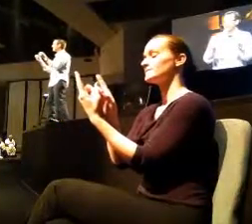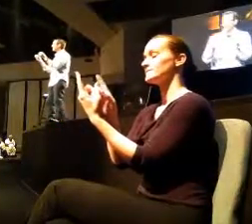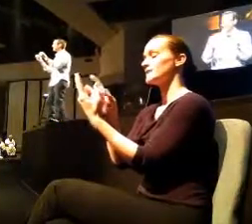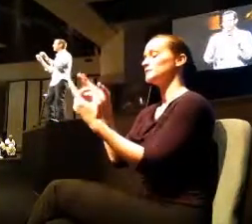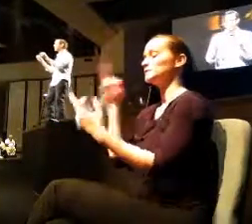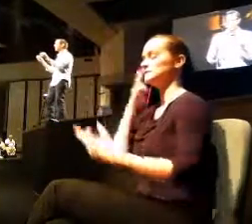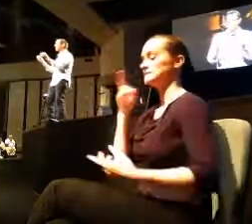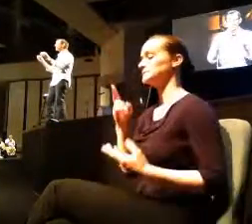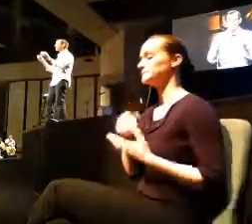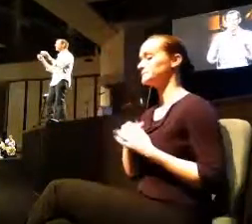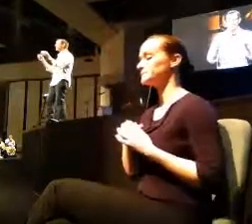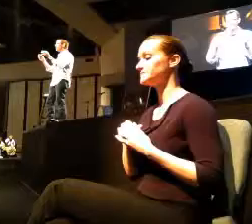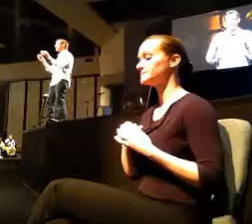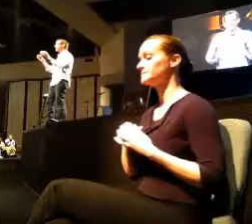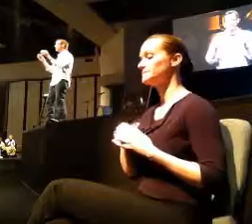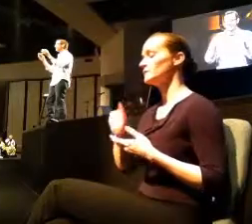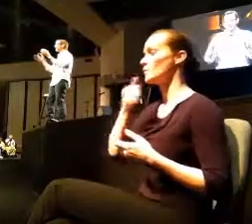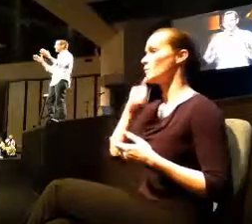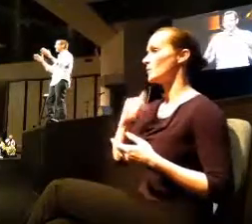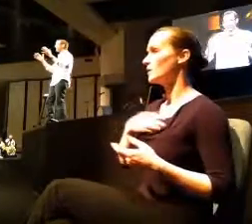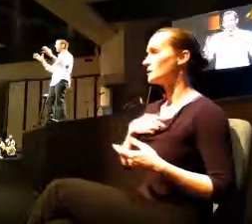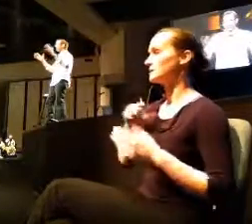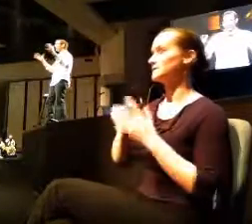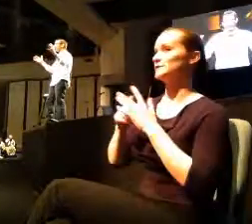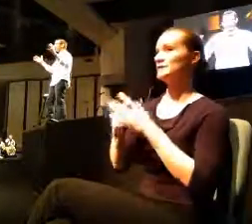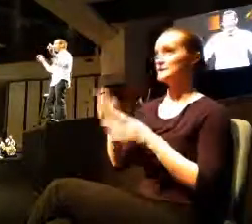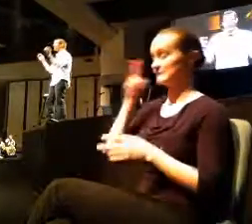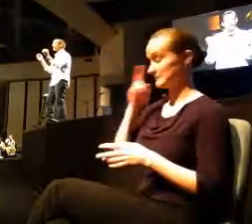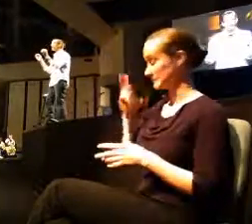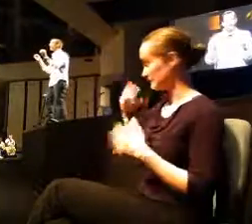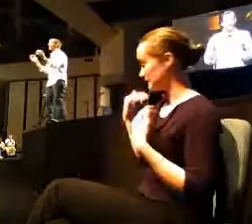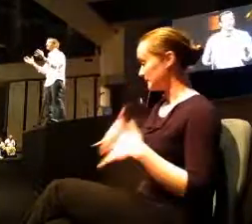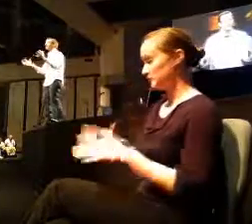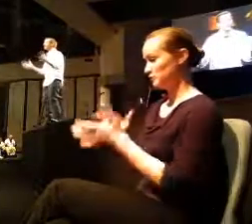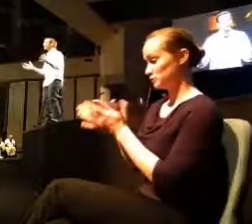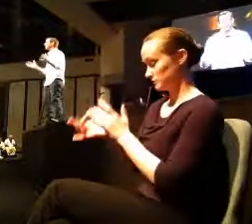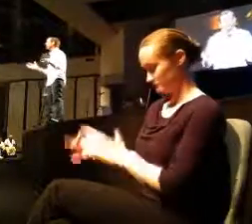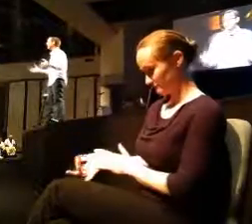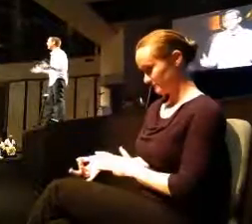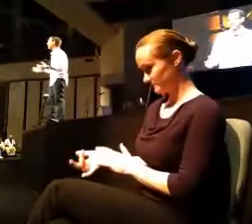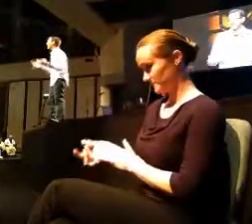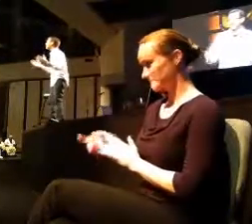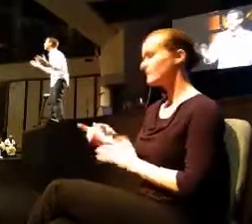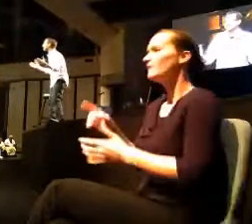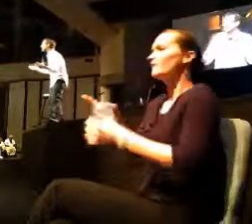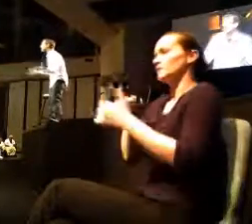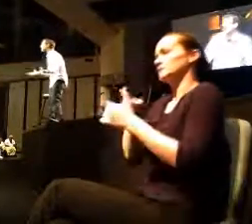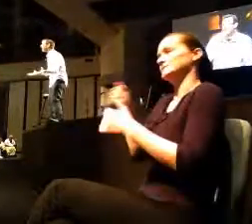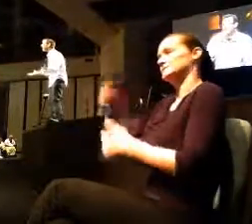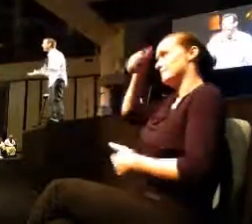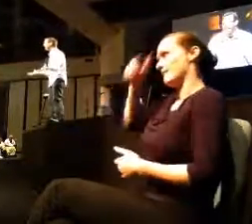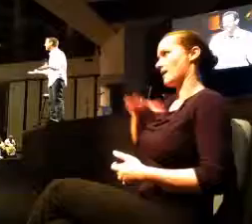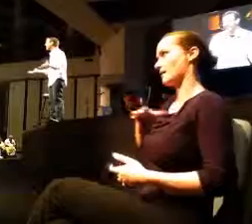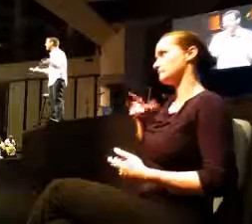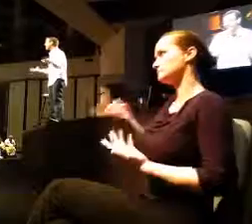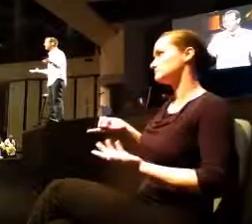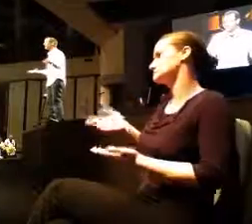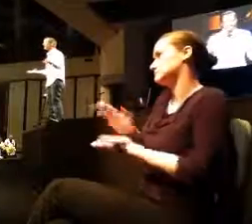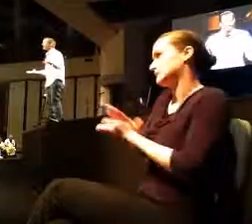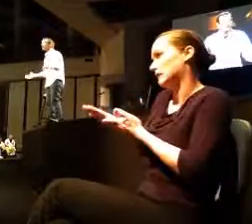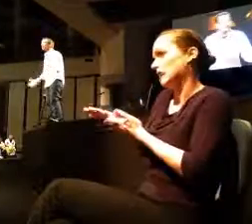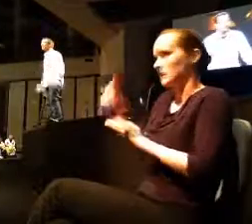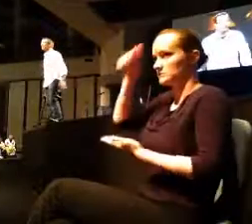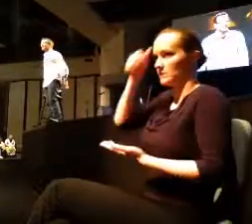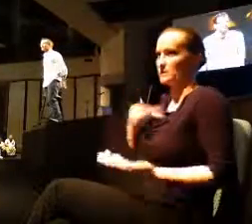picture as this woman begins to see Jesus in greater and greater light. First, Jesus is just this man that is kind.